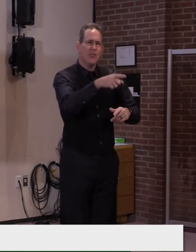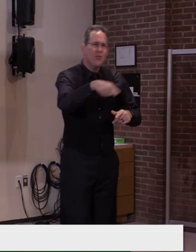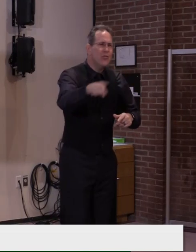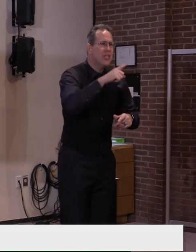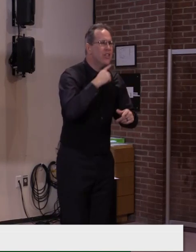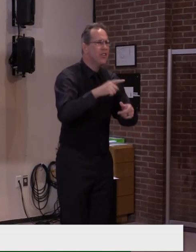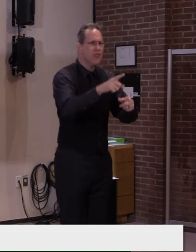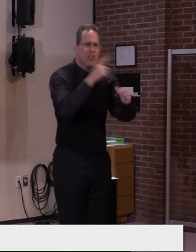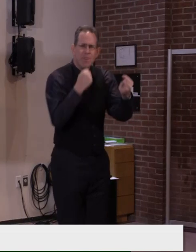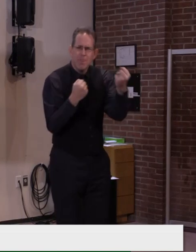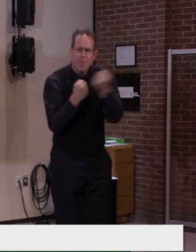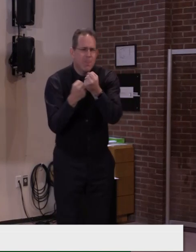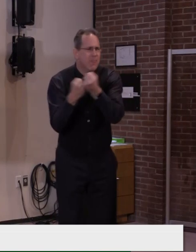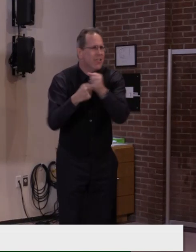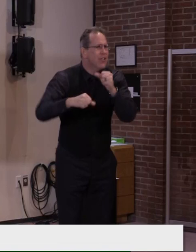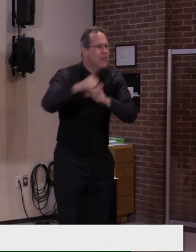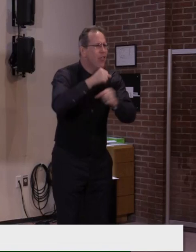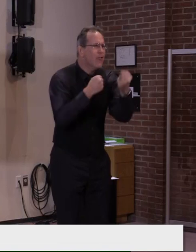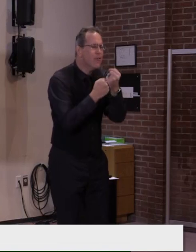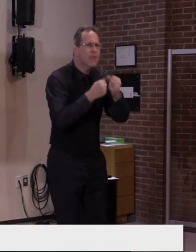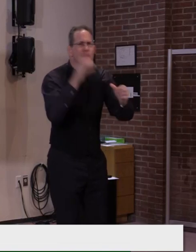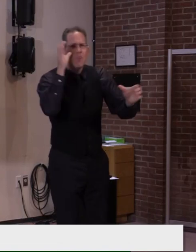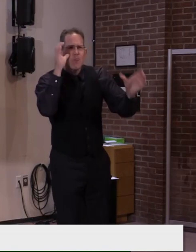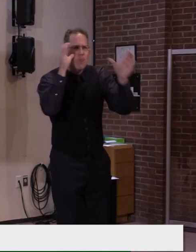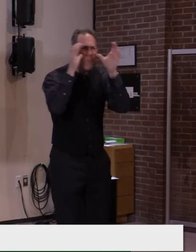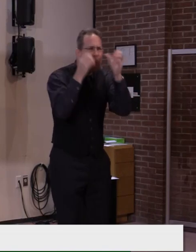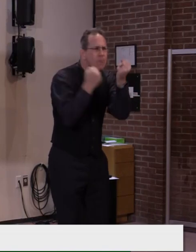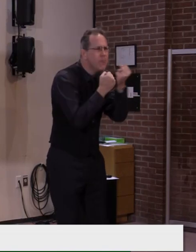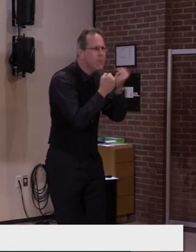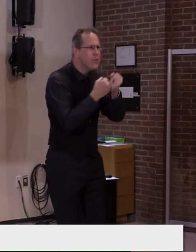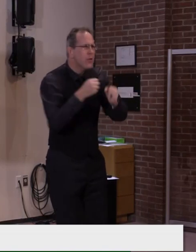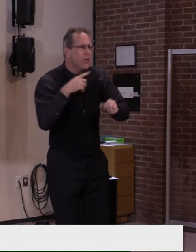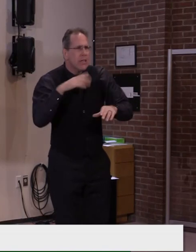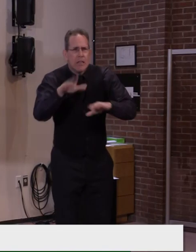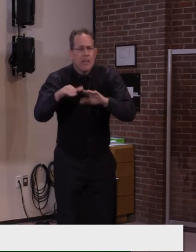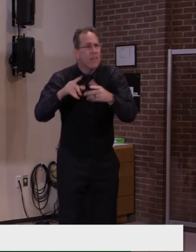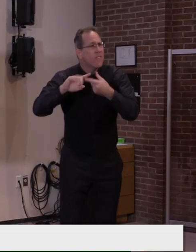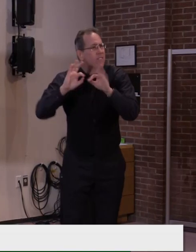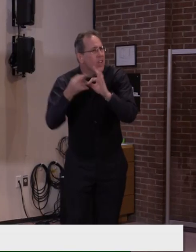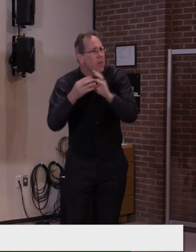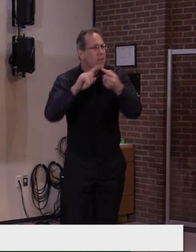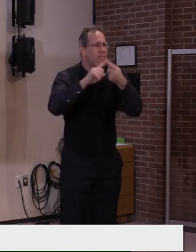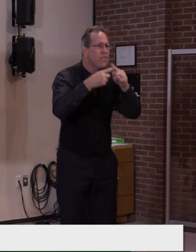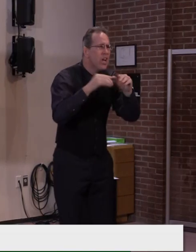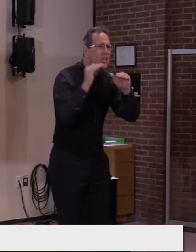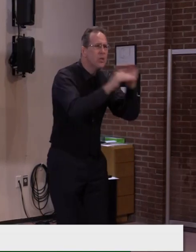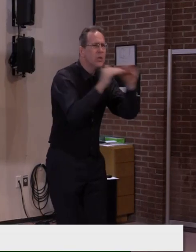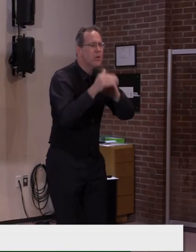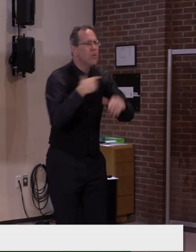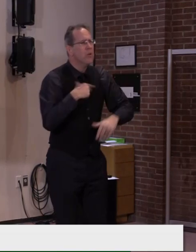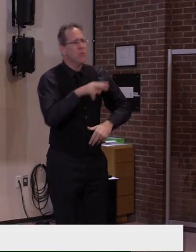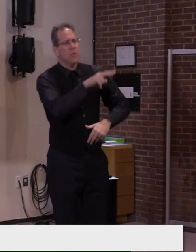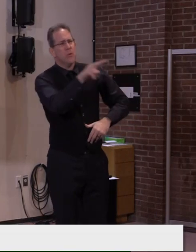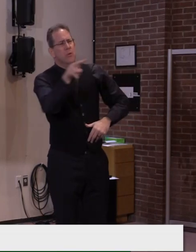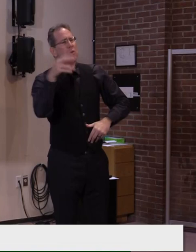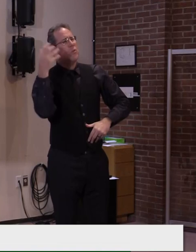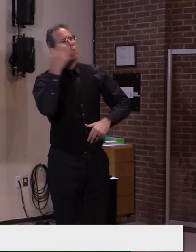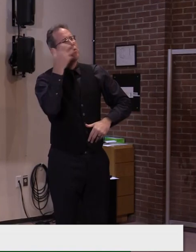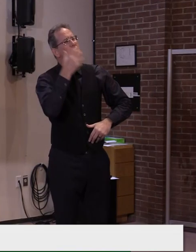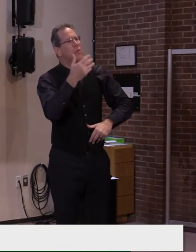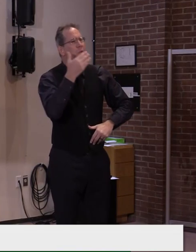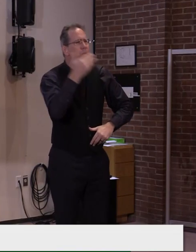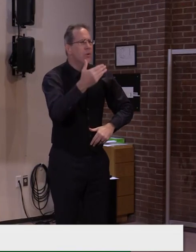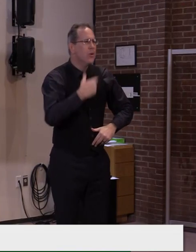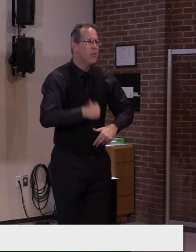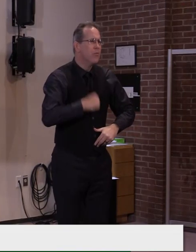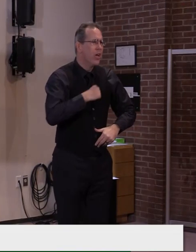as you look out for your neighbors, your friends, and your loved ones. You have proved again and again that this state could